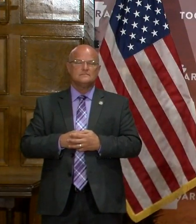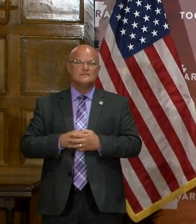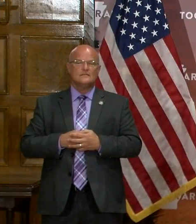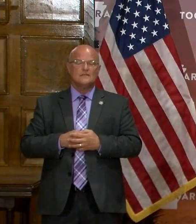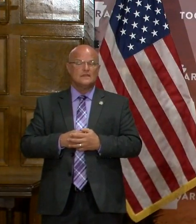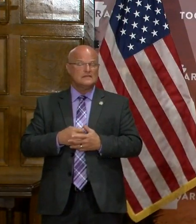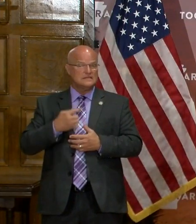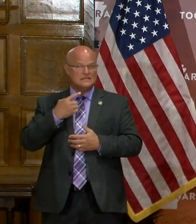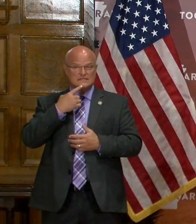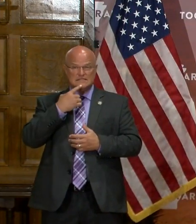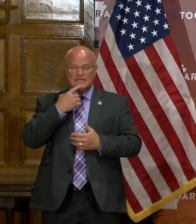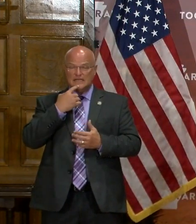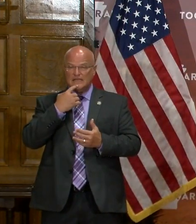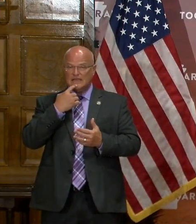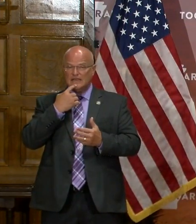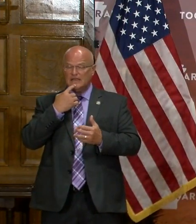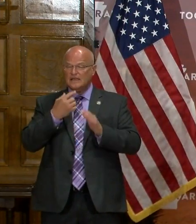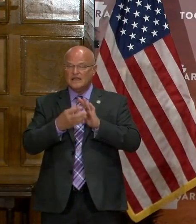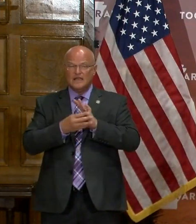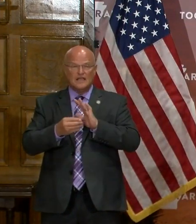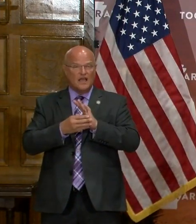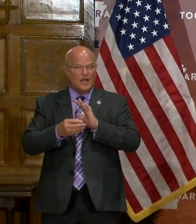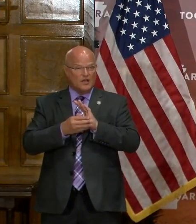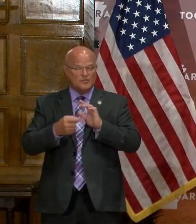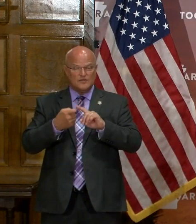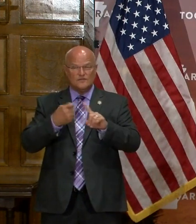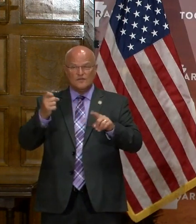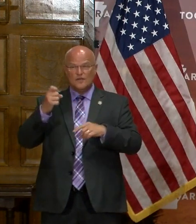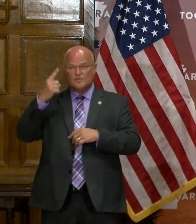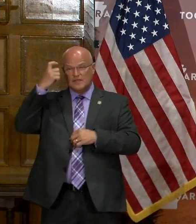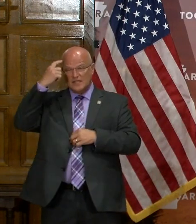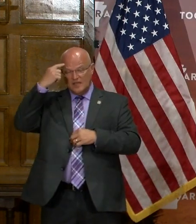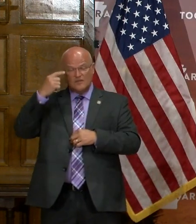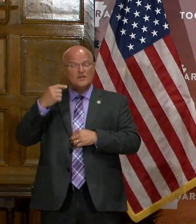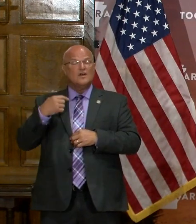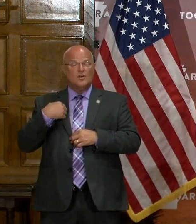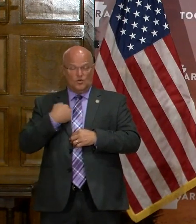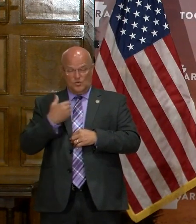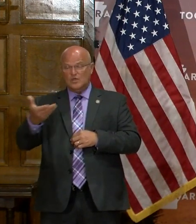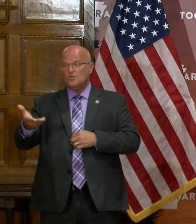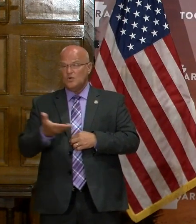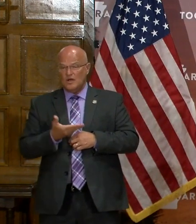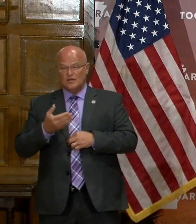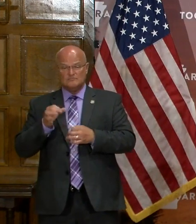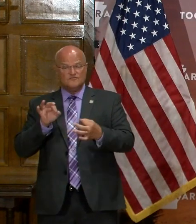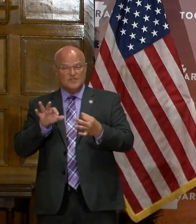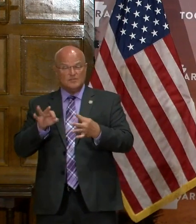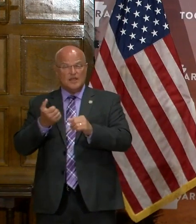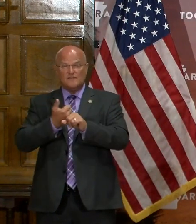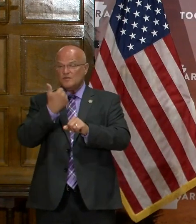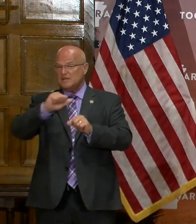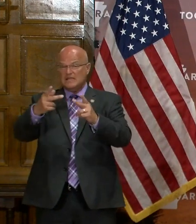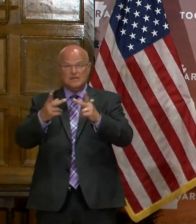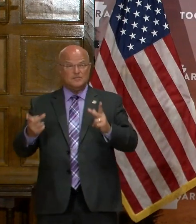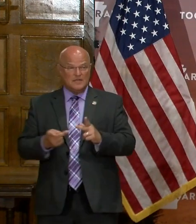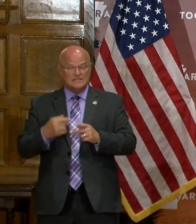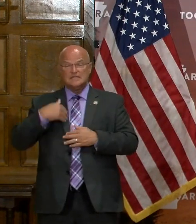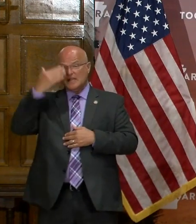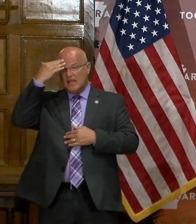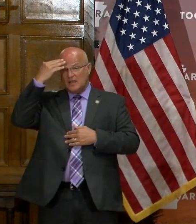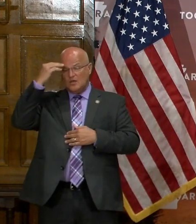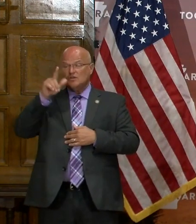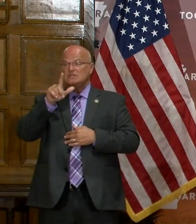Just to echo what the governor said, we welcome input from all sources. And I know that the Little Rock School District team has been